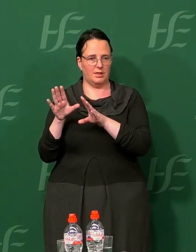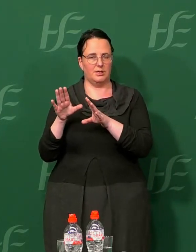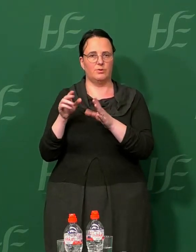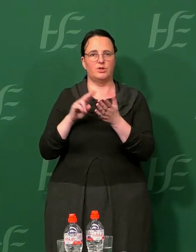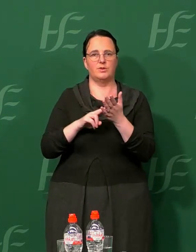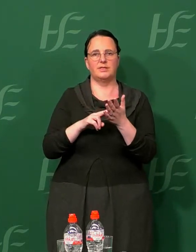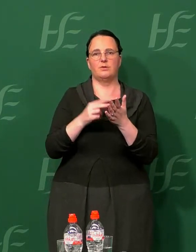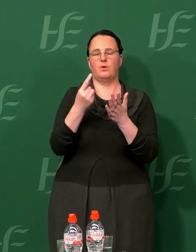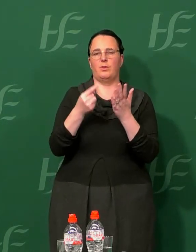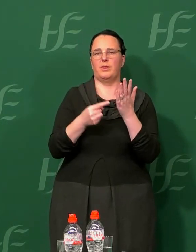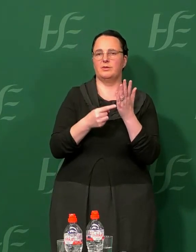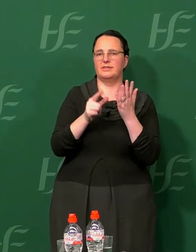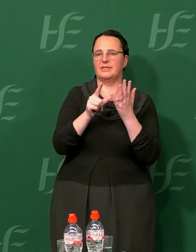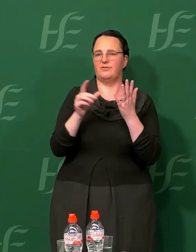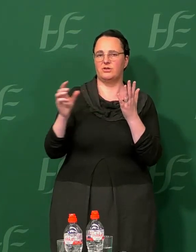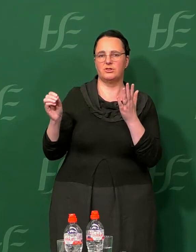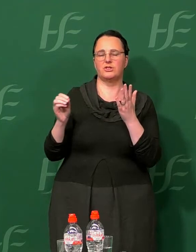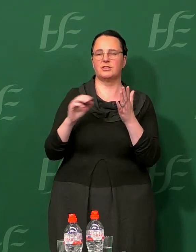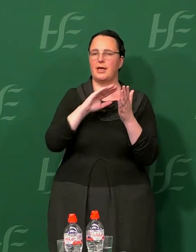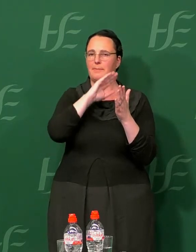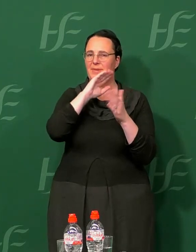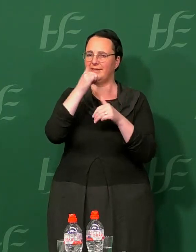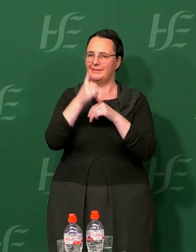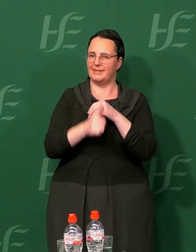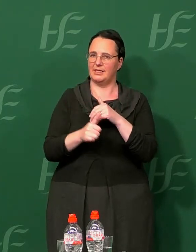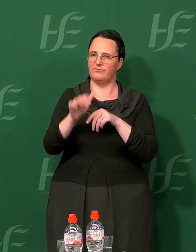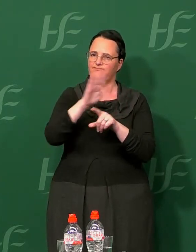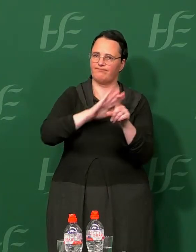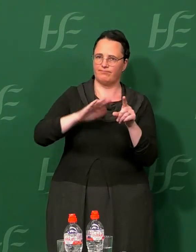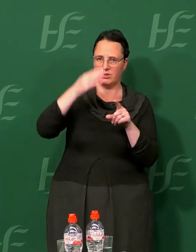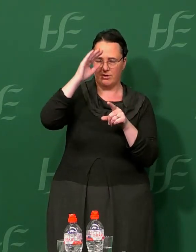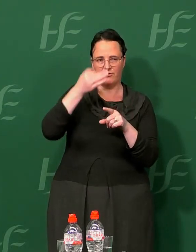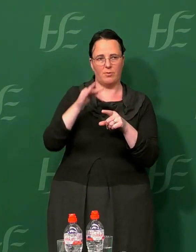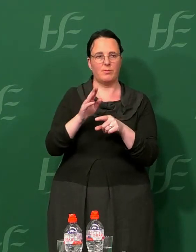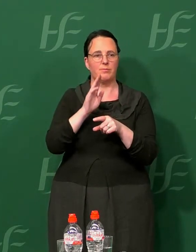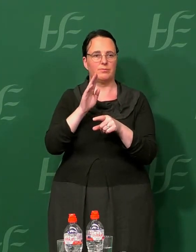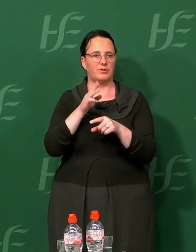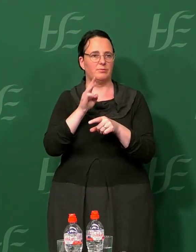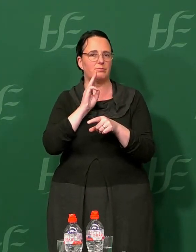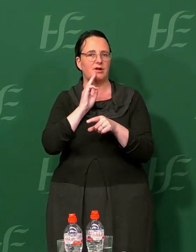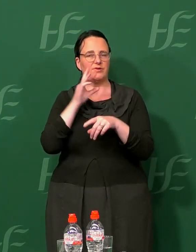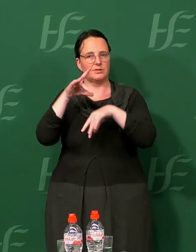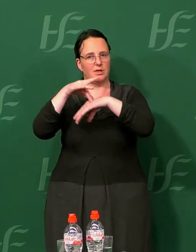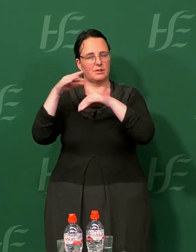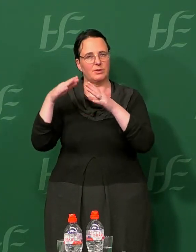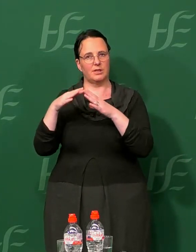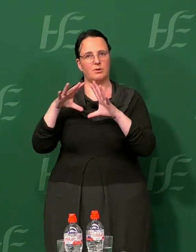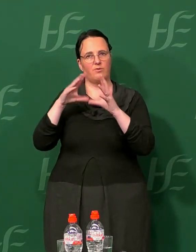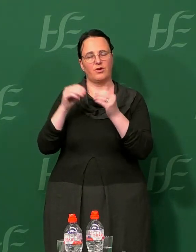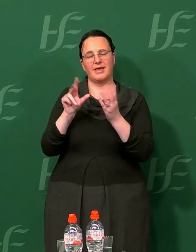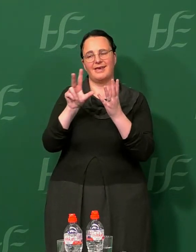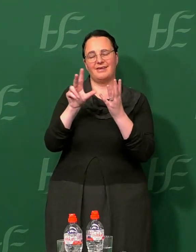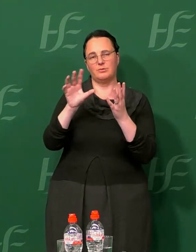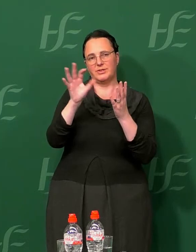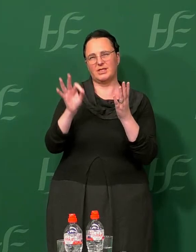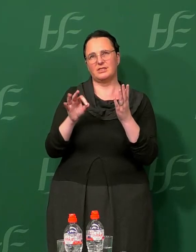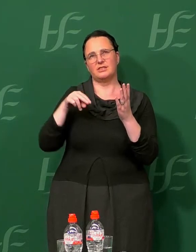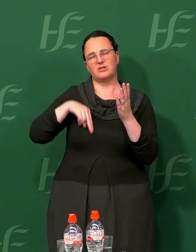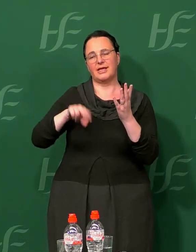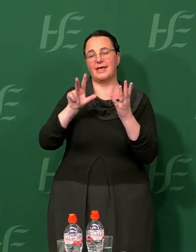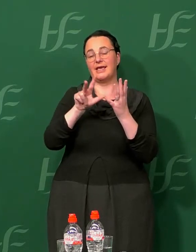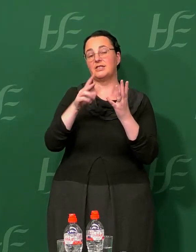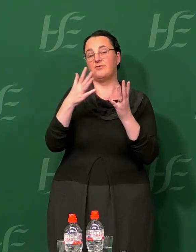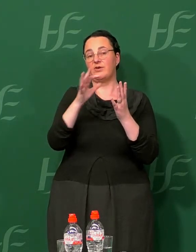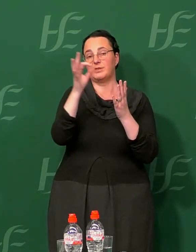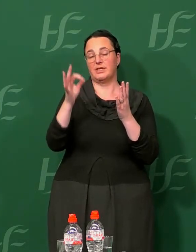1,700 bed days from private hospitals across the country, and very positively well over 80%, almost 85%